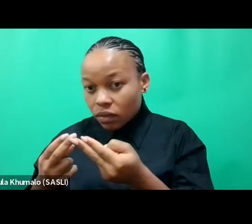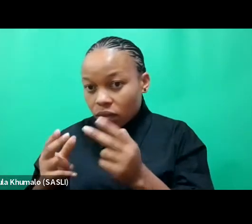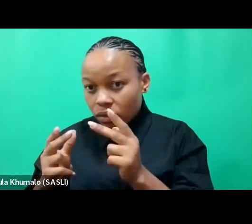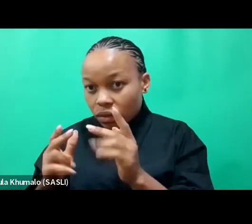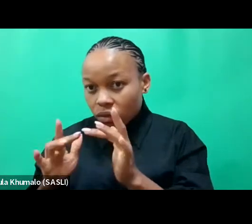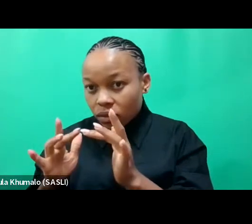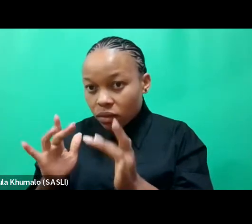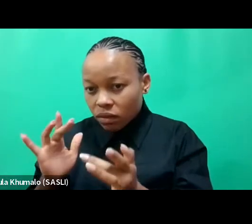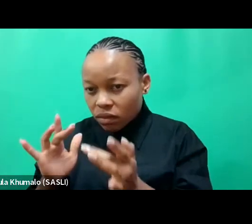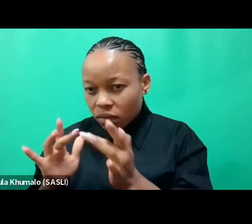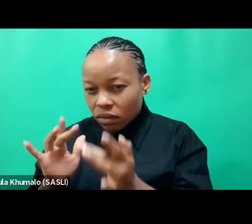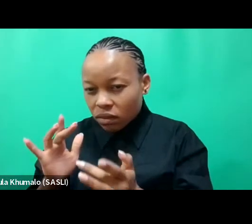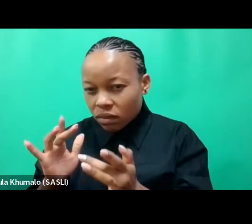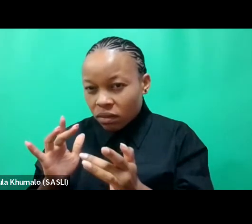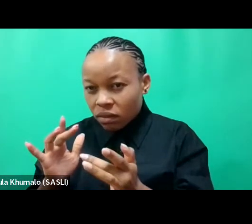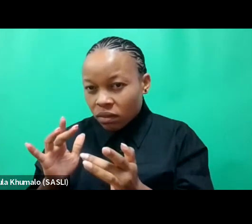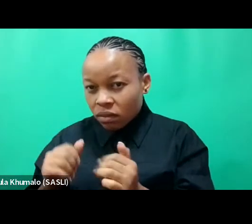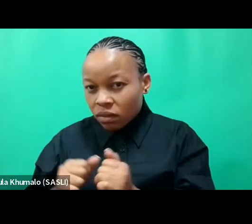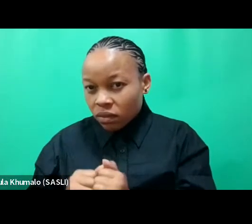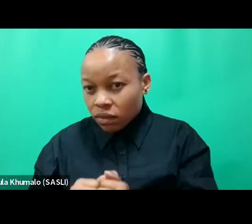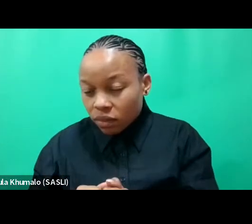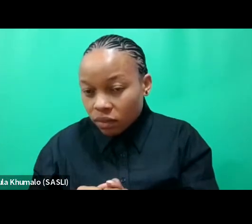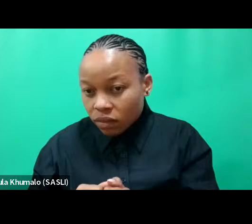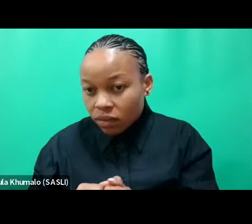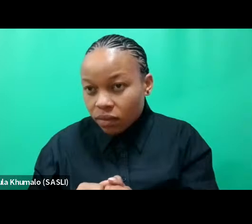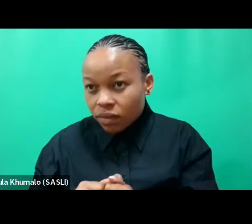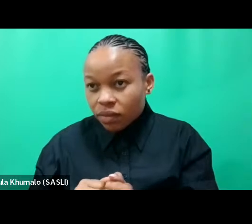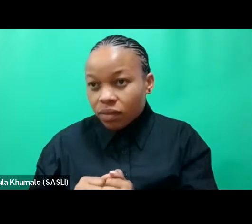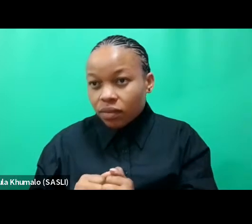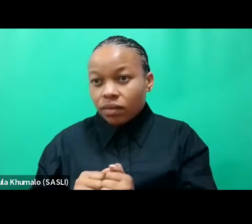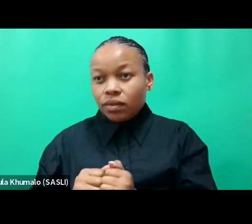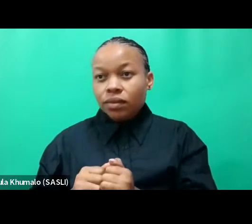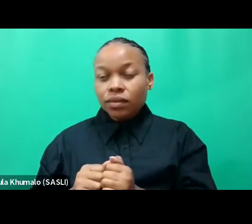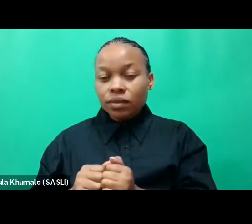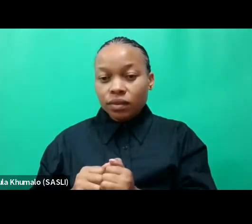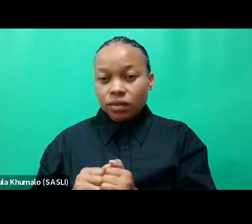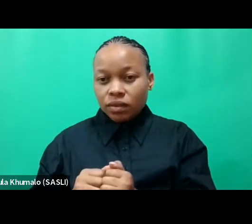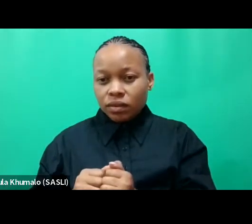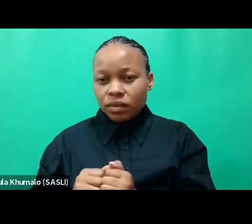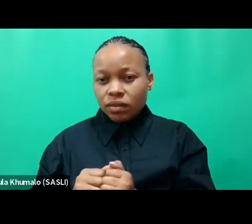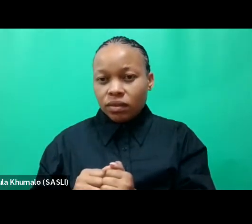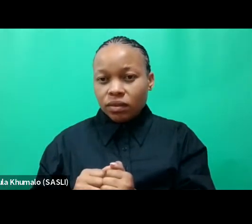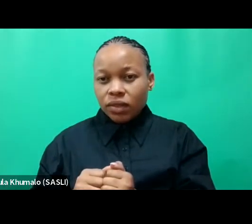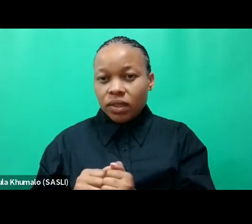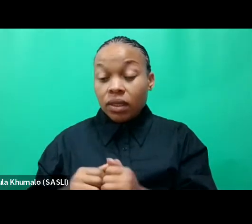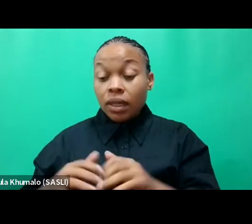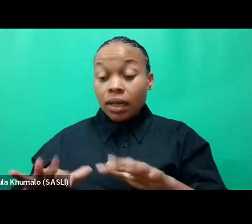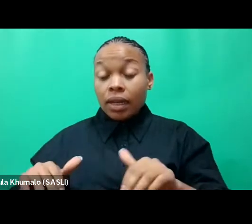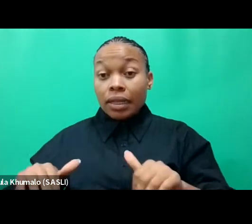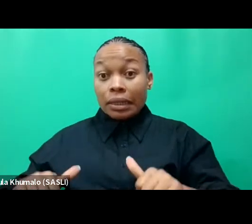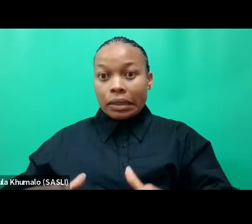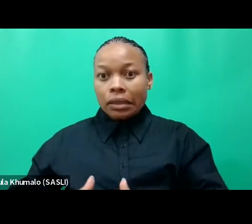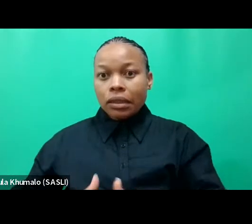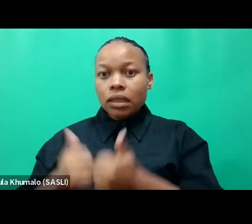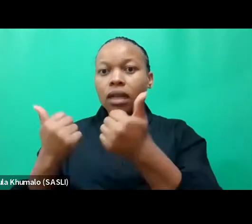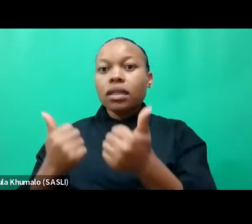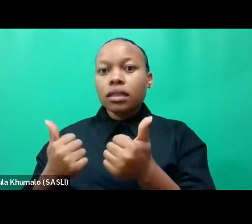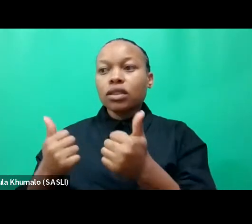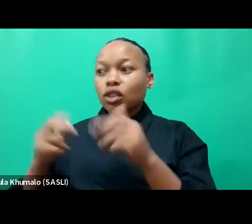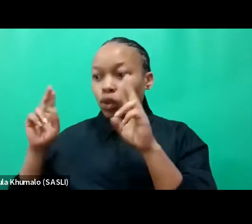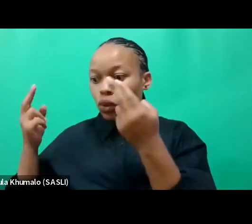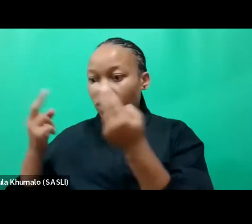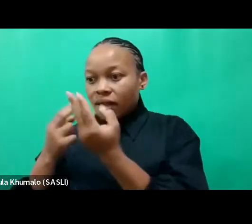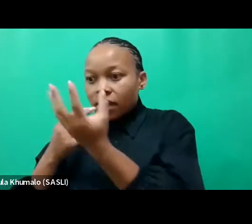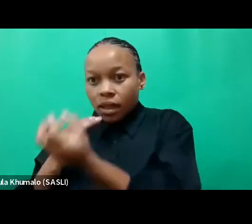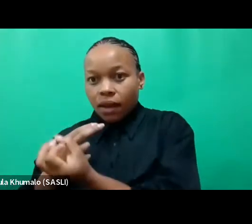And what is a challenge posed to universities? And what is a challenge posed to our society, right?